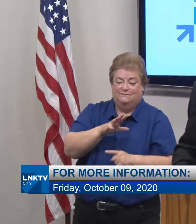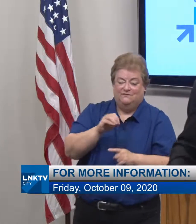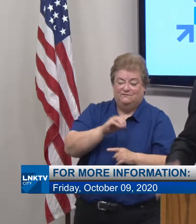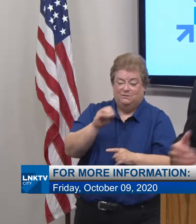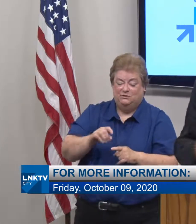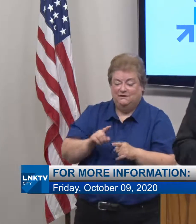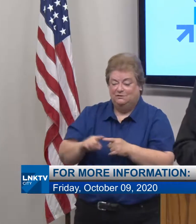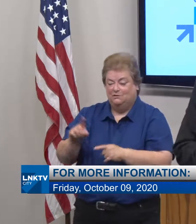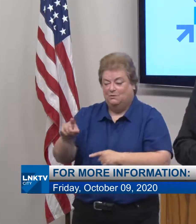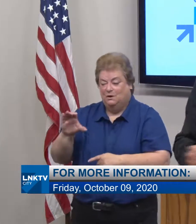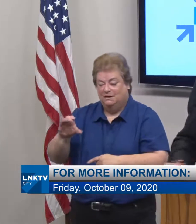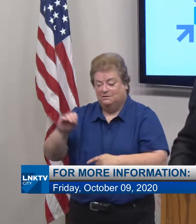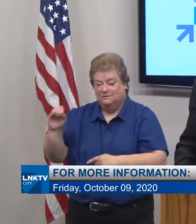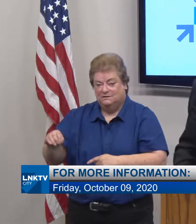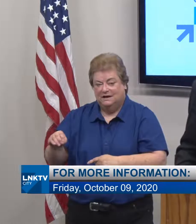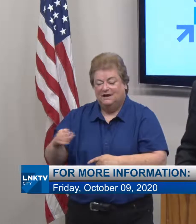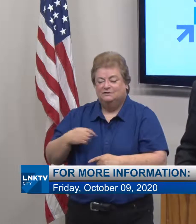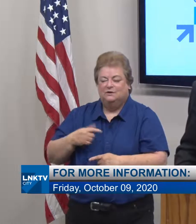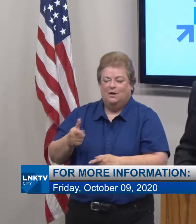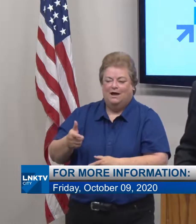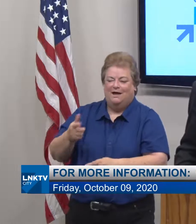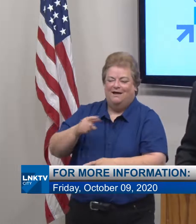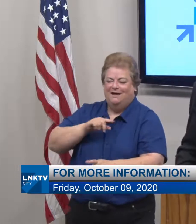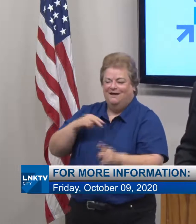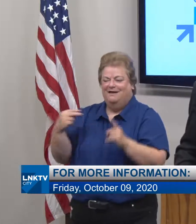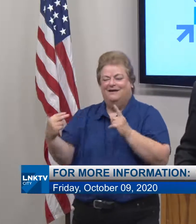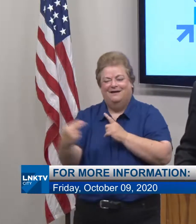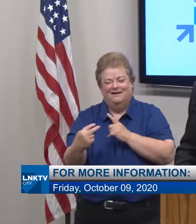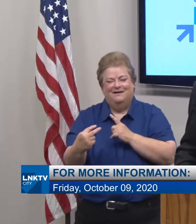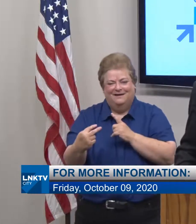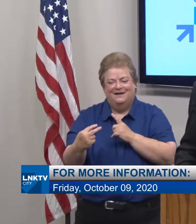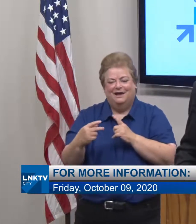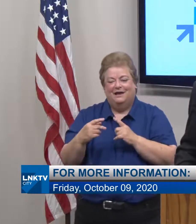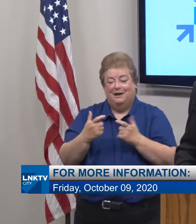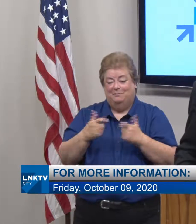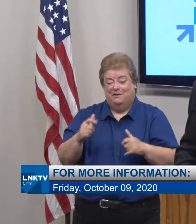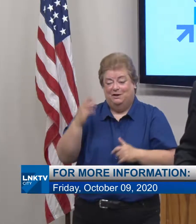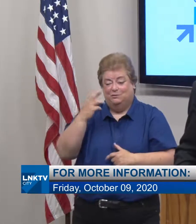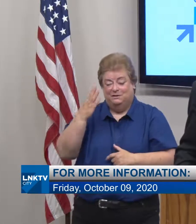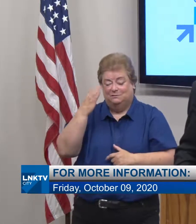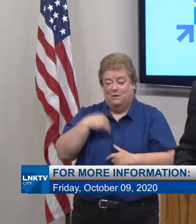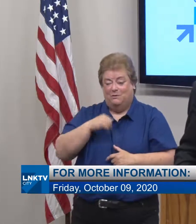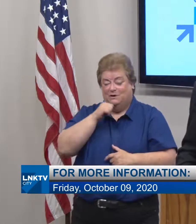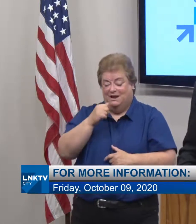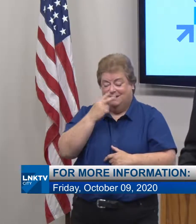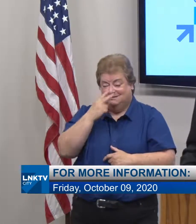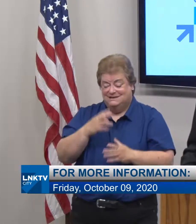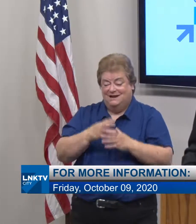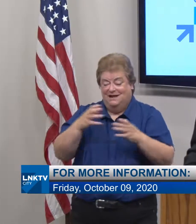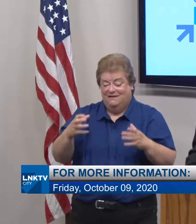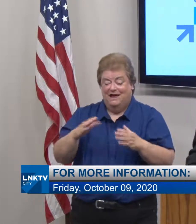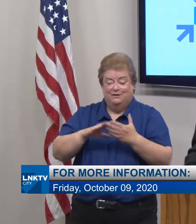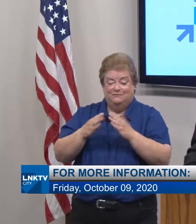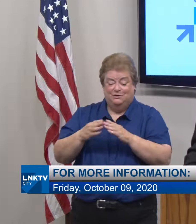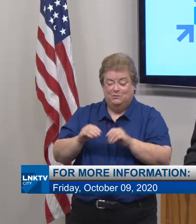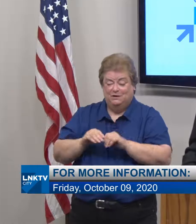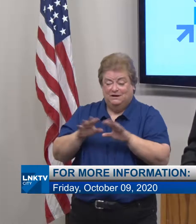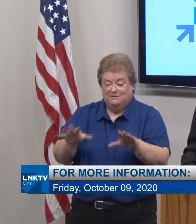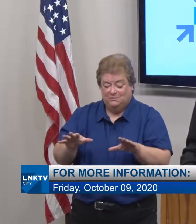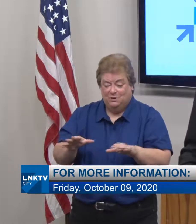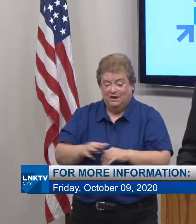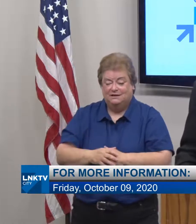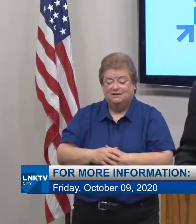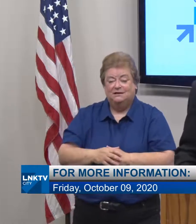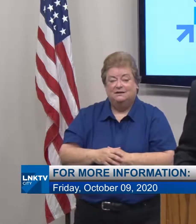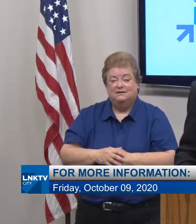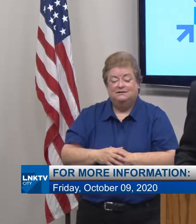I would take the other side of that argument and say, I think a big reason why we're not seeing community spread, even in our activities, we've had a couple of